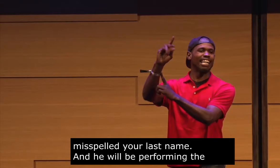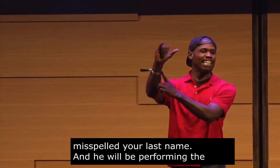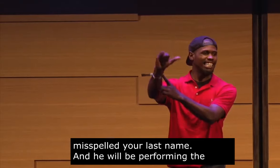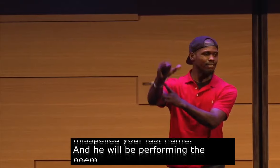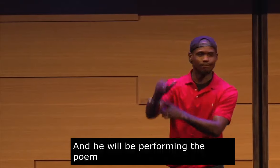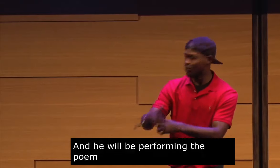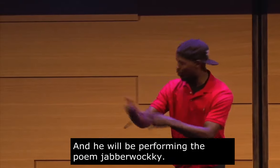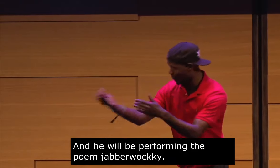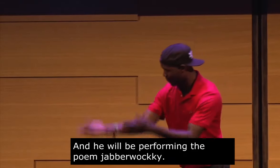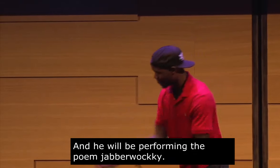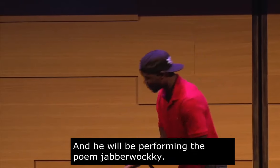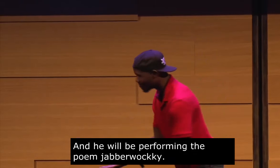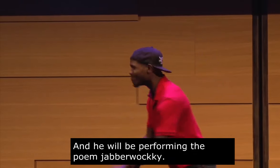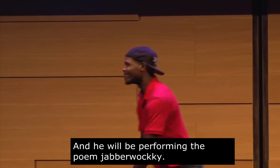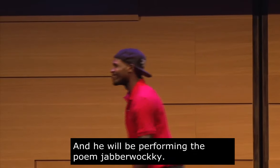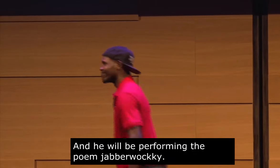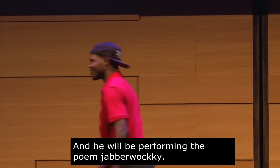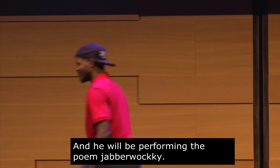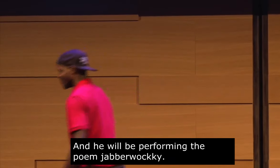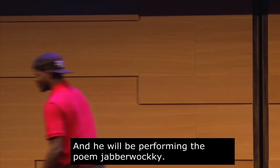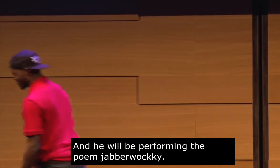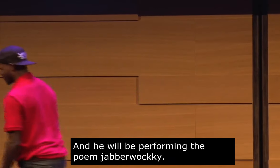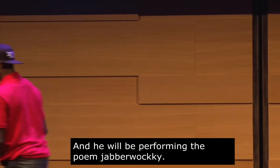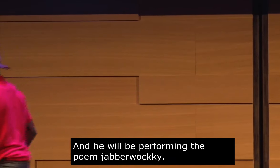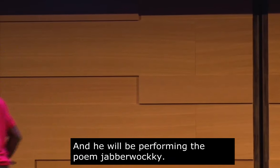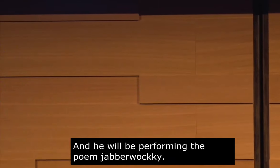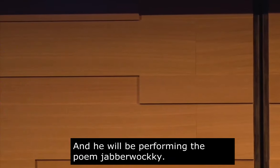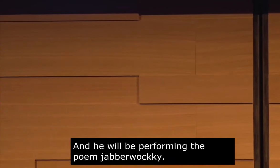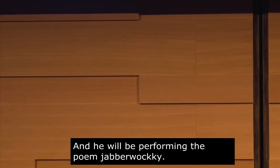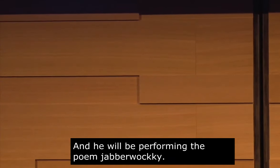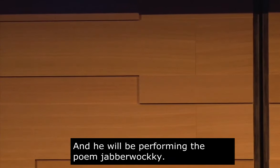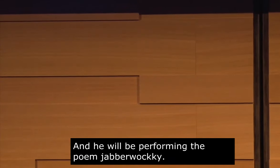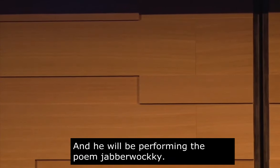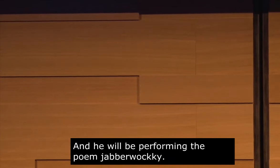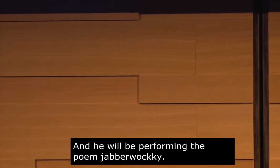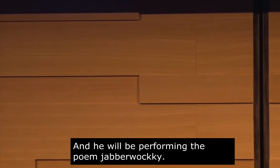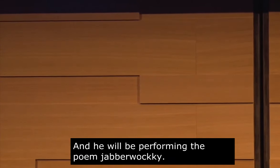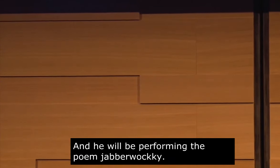the poem Jabberwocky. Ryan, take the stage.